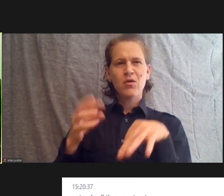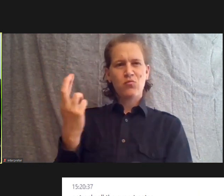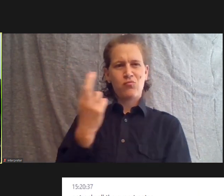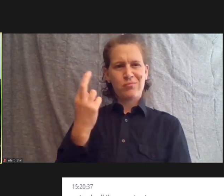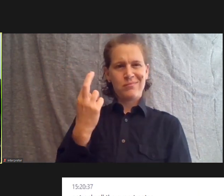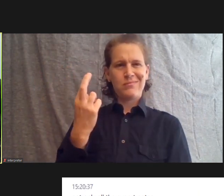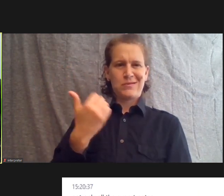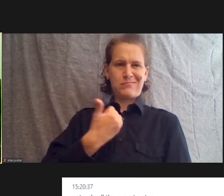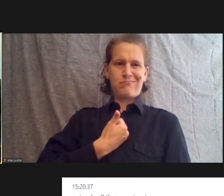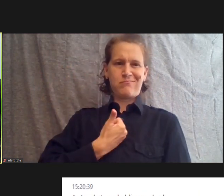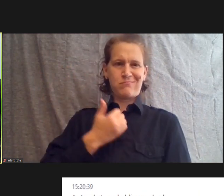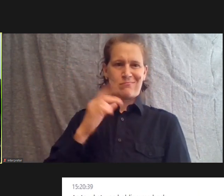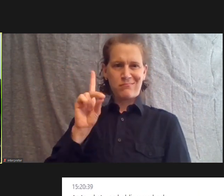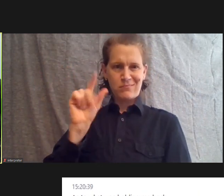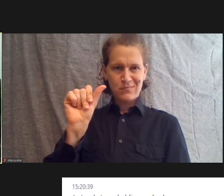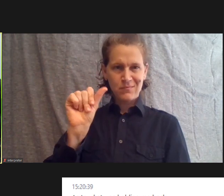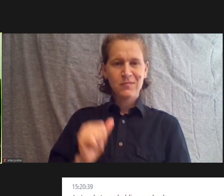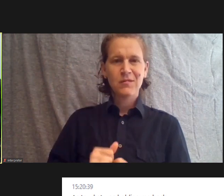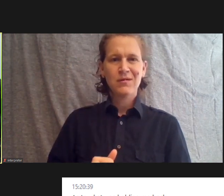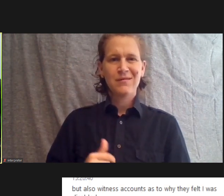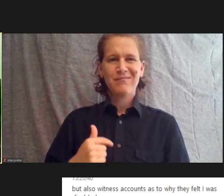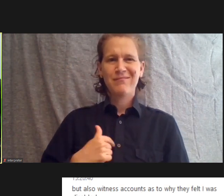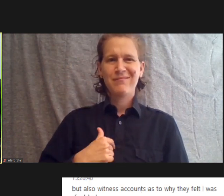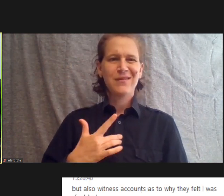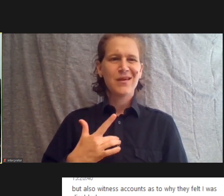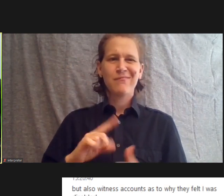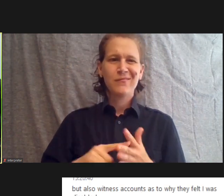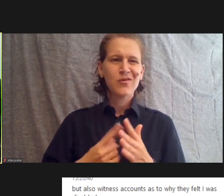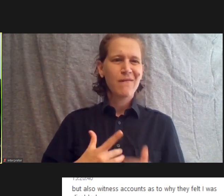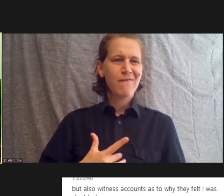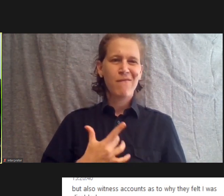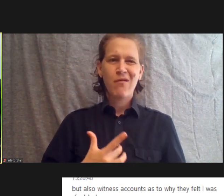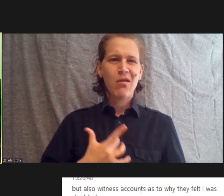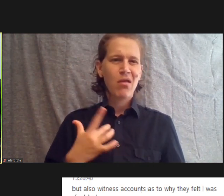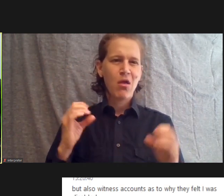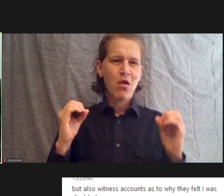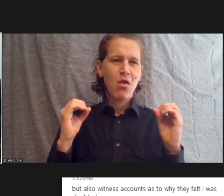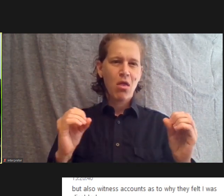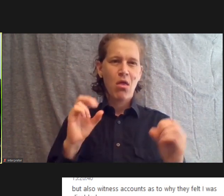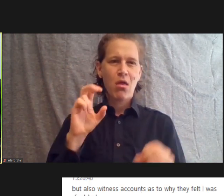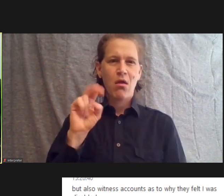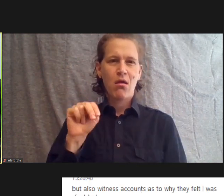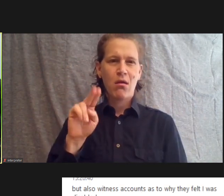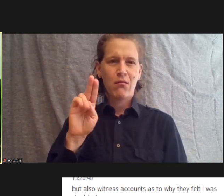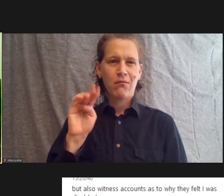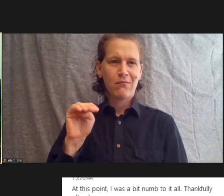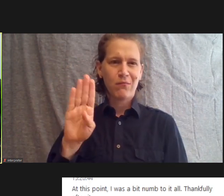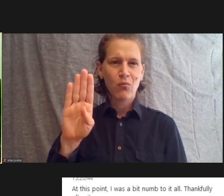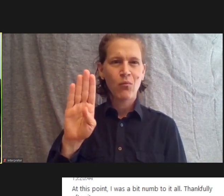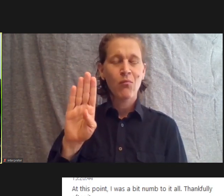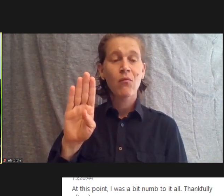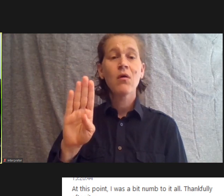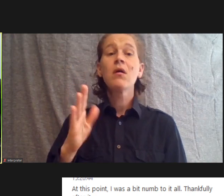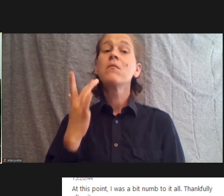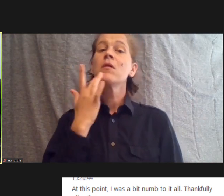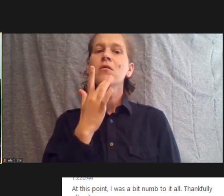disabled. At this point, I was a bit numb to it all. Thankfully, after it, the judge determined I was disabled, and